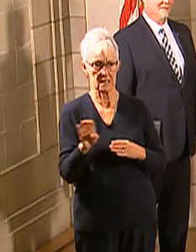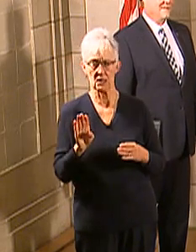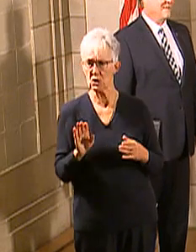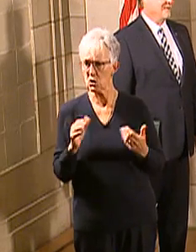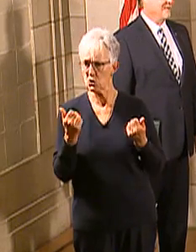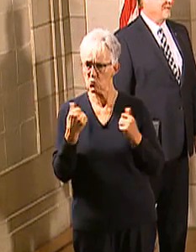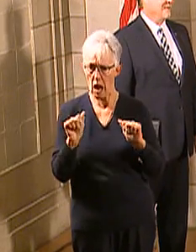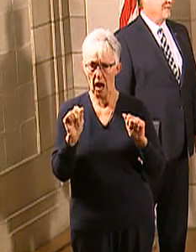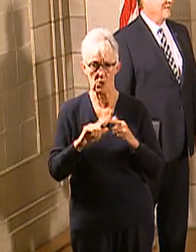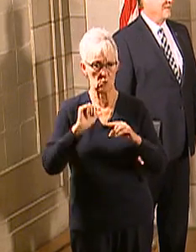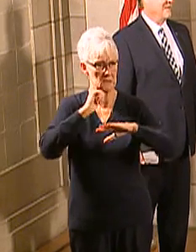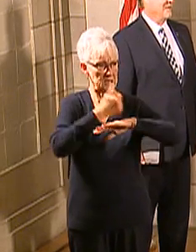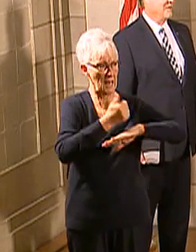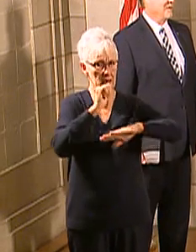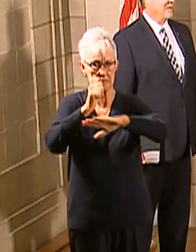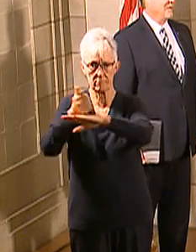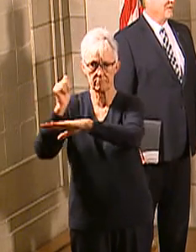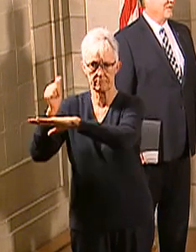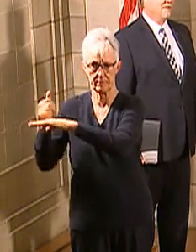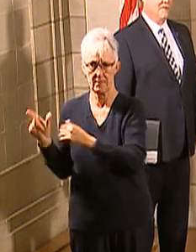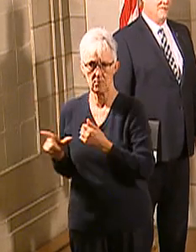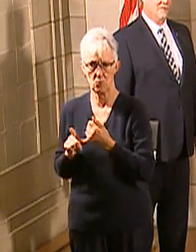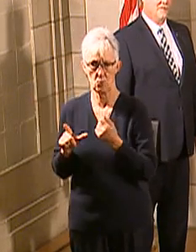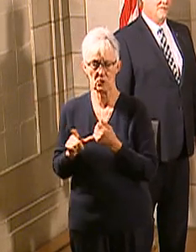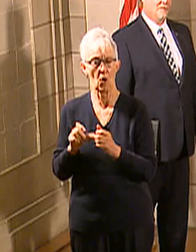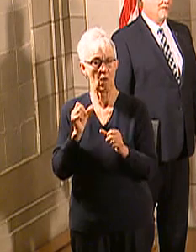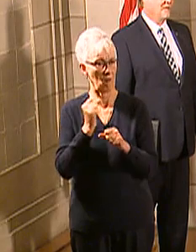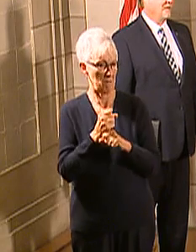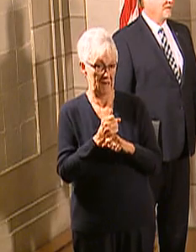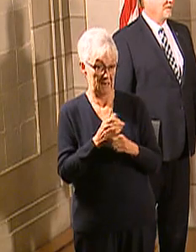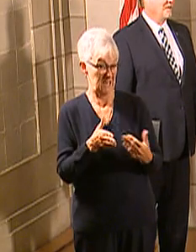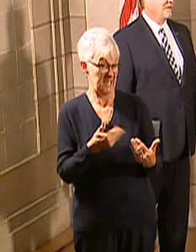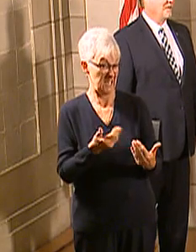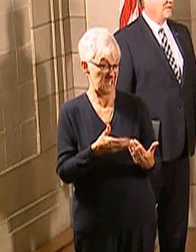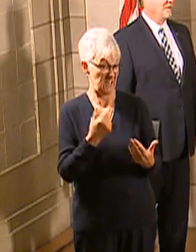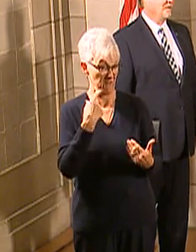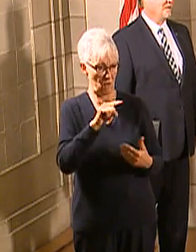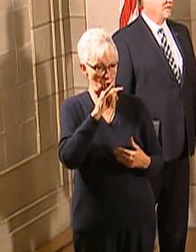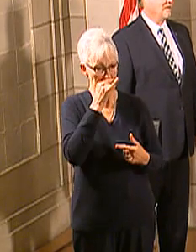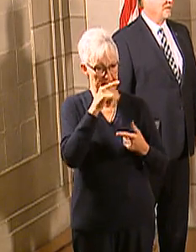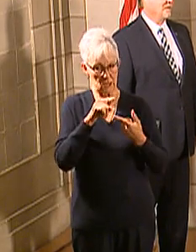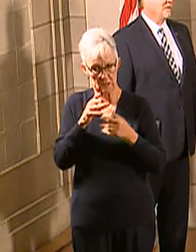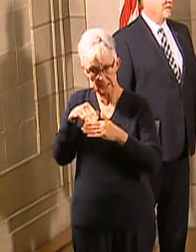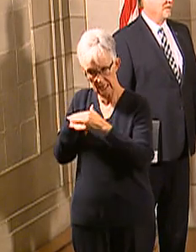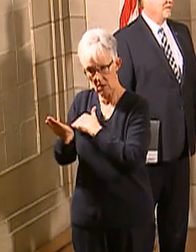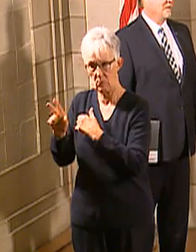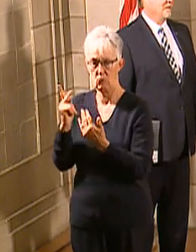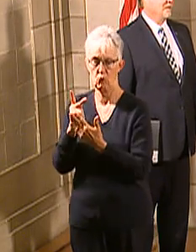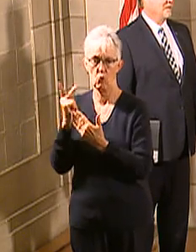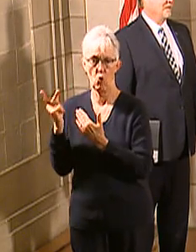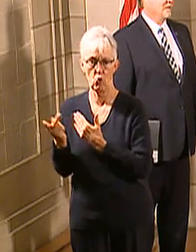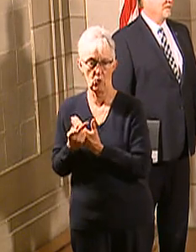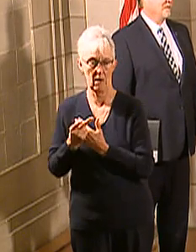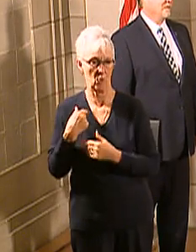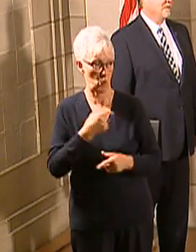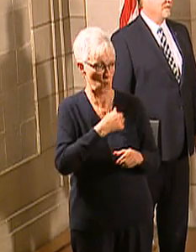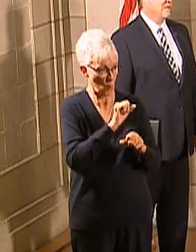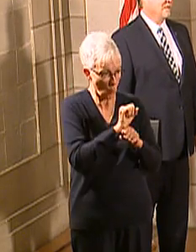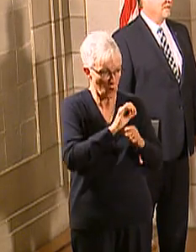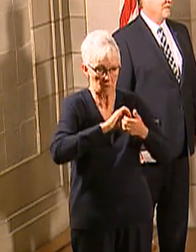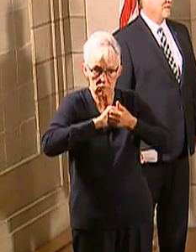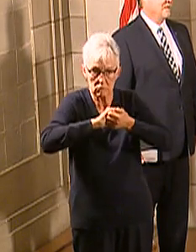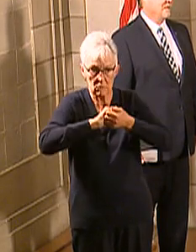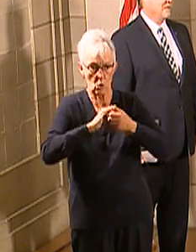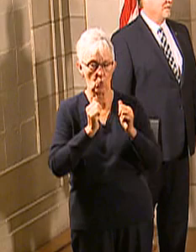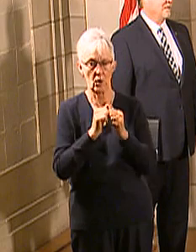to help get that set up. So we've made it an easy entrance. We've worked hand in hand with the community colleges to encourage theirs. I'm really excited